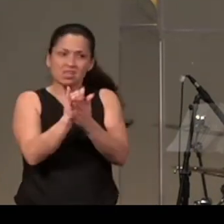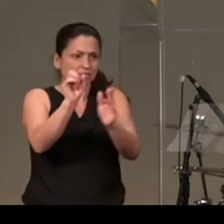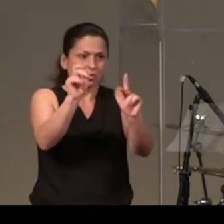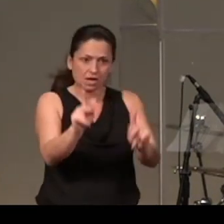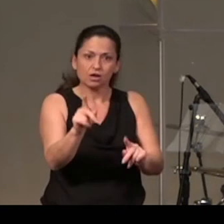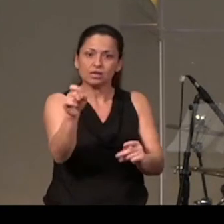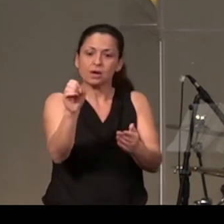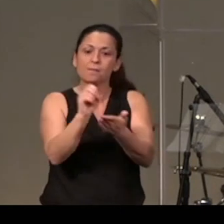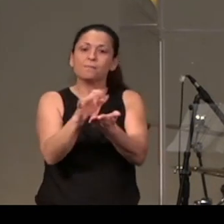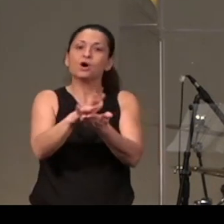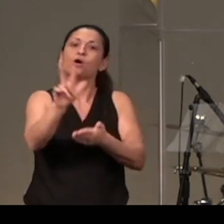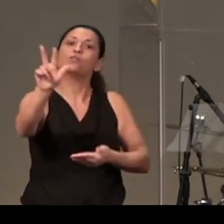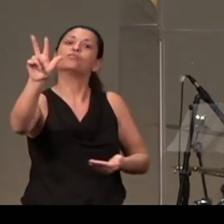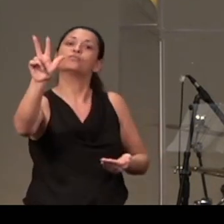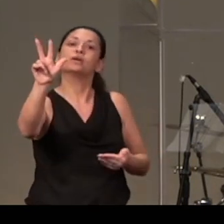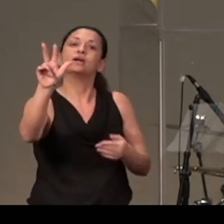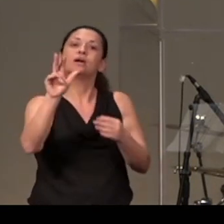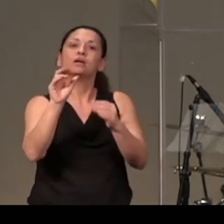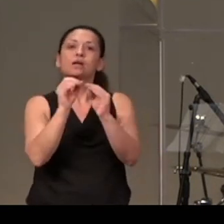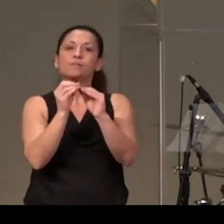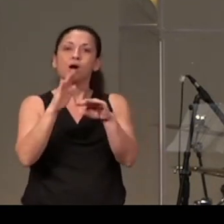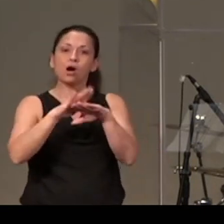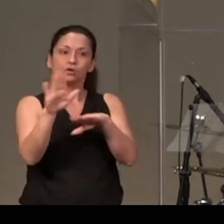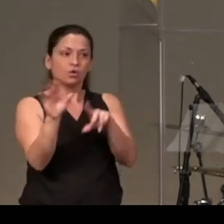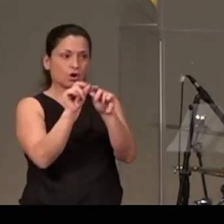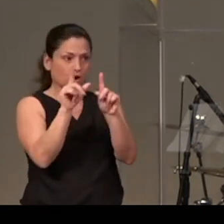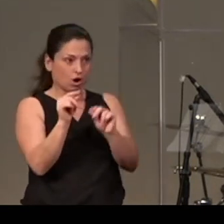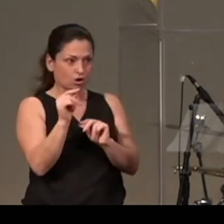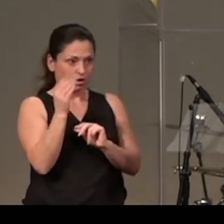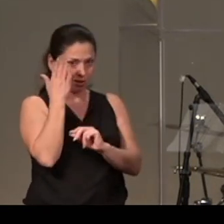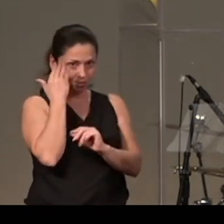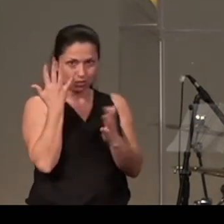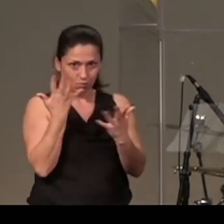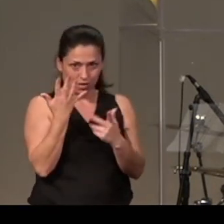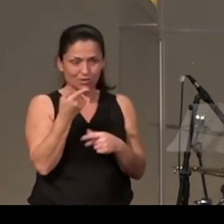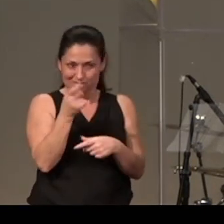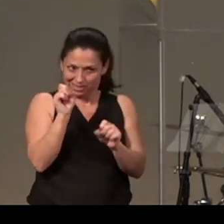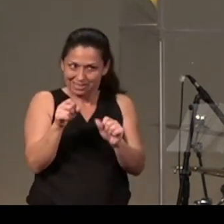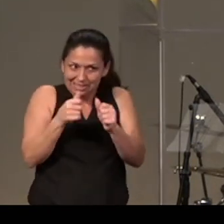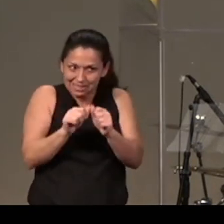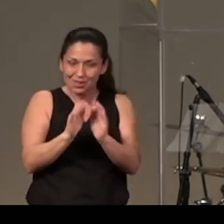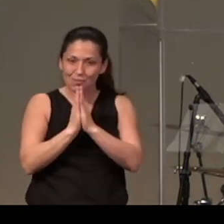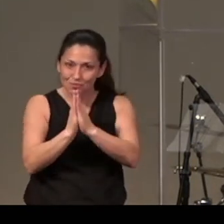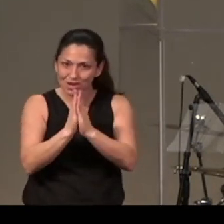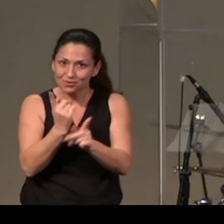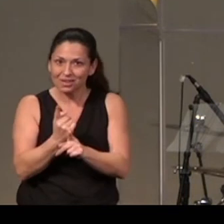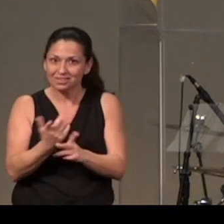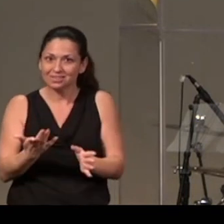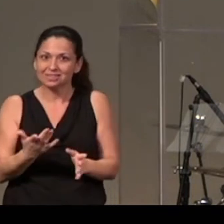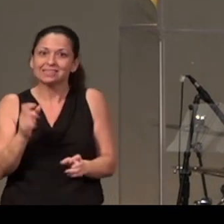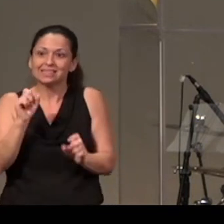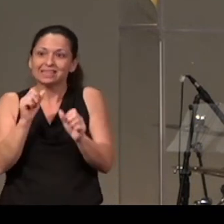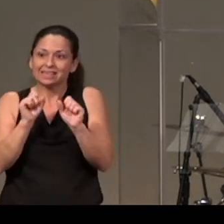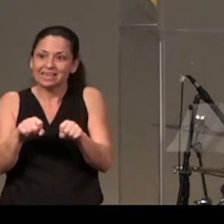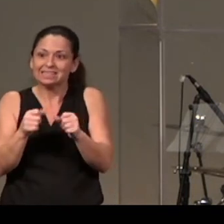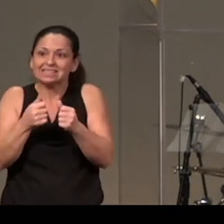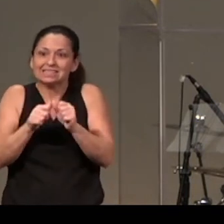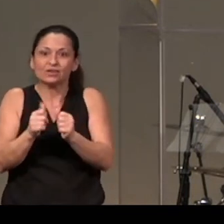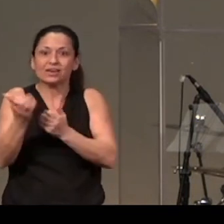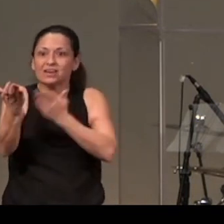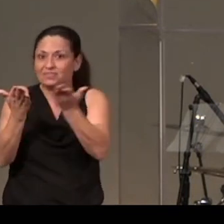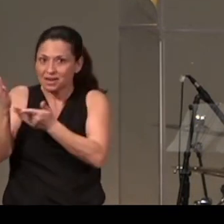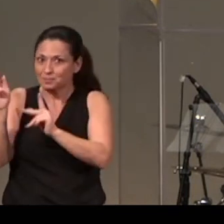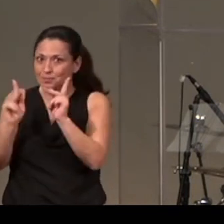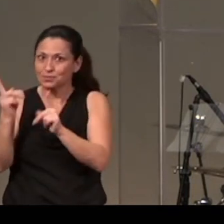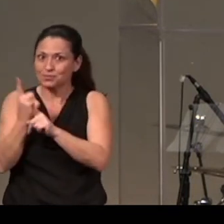put 3 on your card. Because you can still, what? Pray, won't you? You can still, what? Invite. You know what else you can do? You